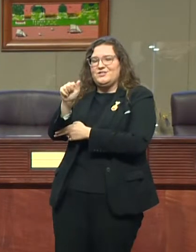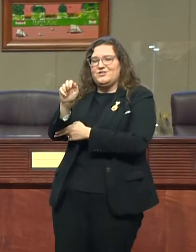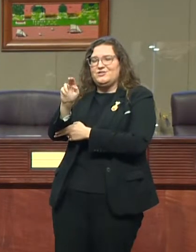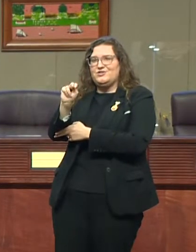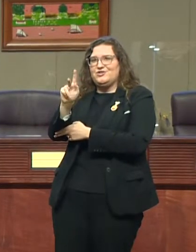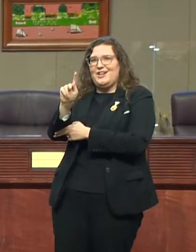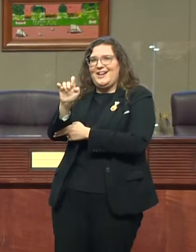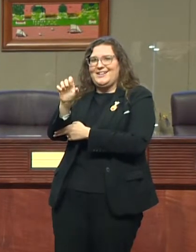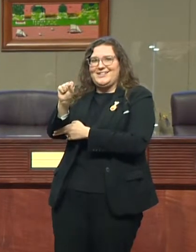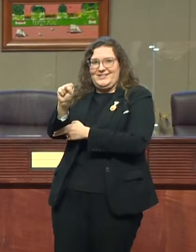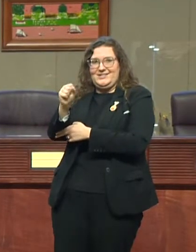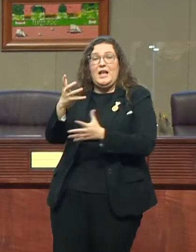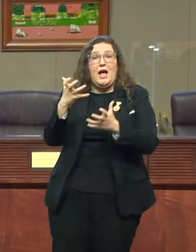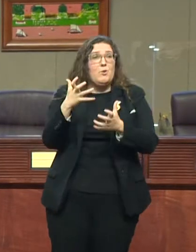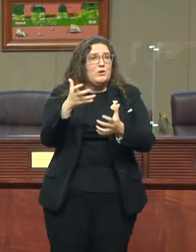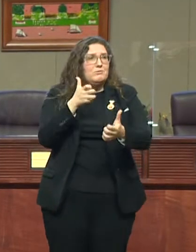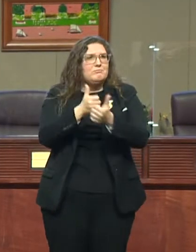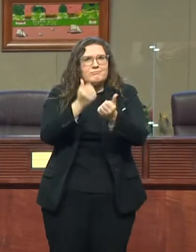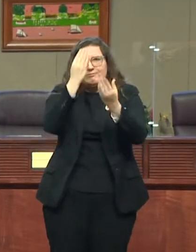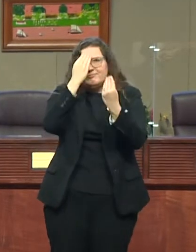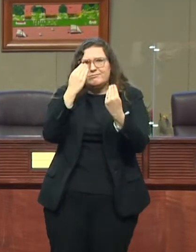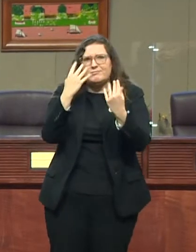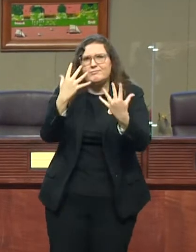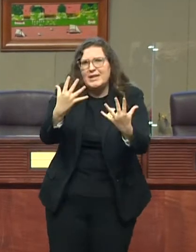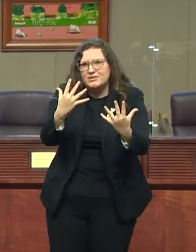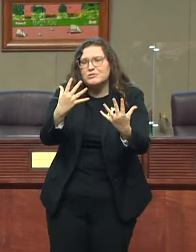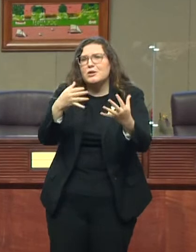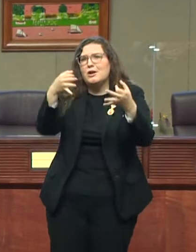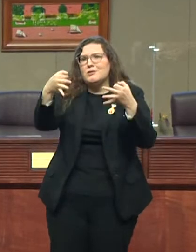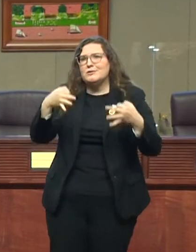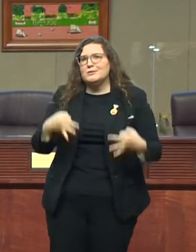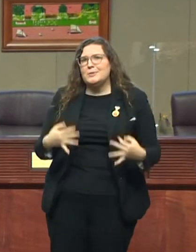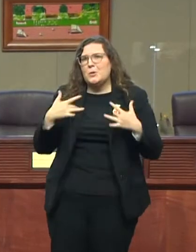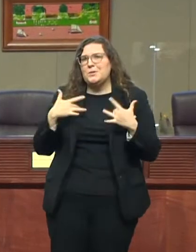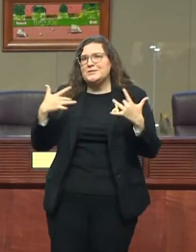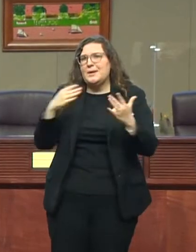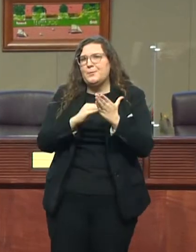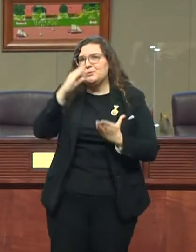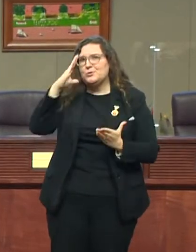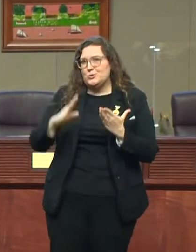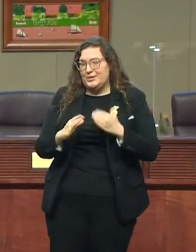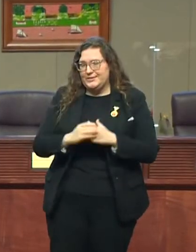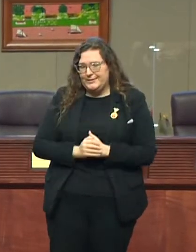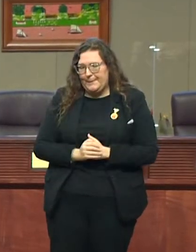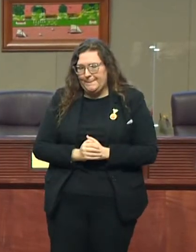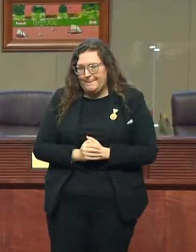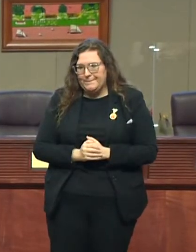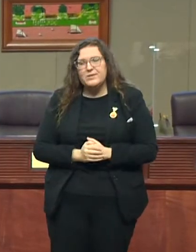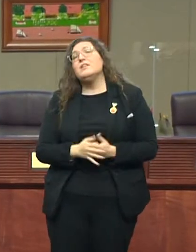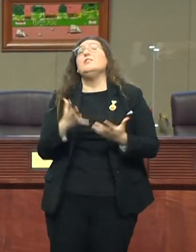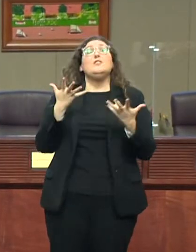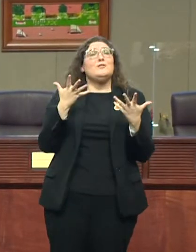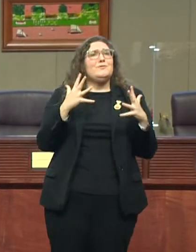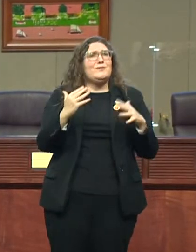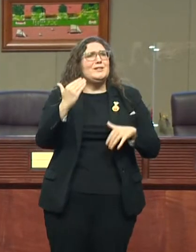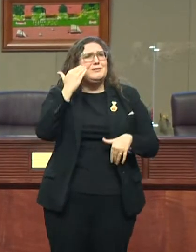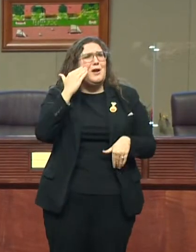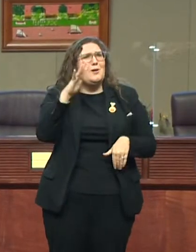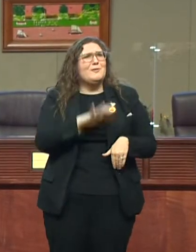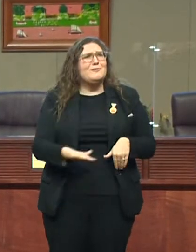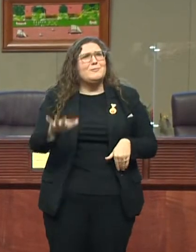some initiatives for our students in the upcoming months. As you know, we currently have